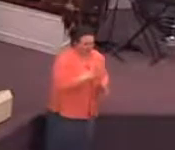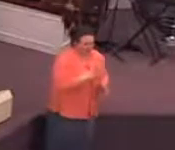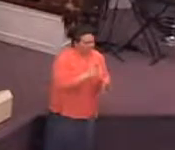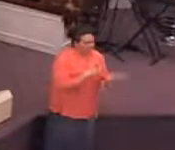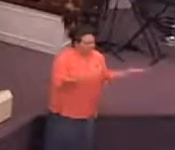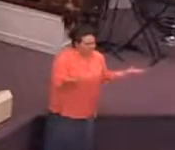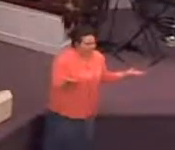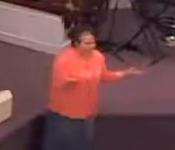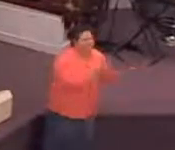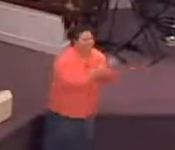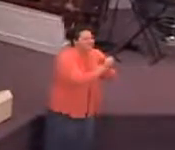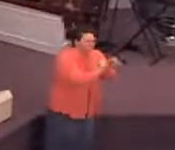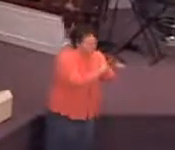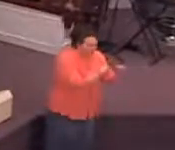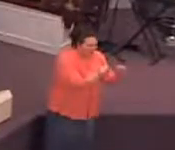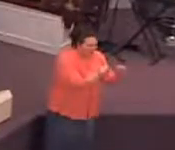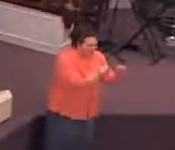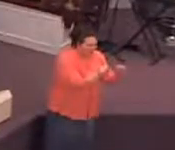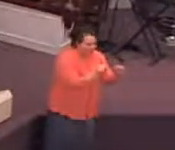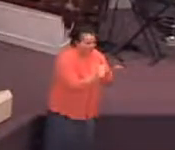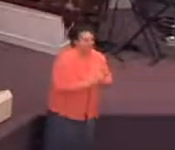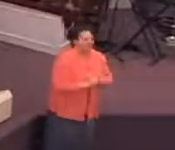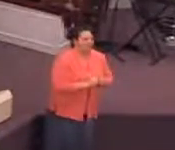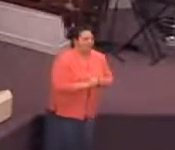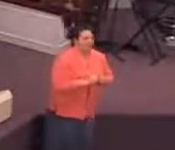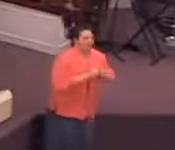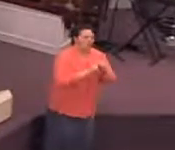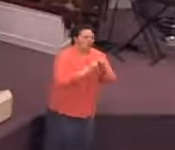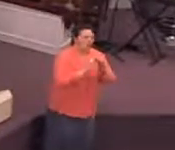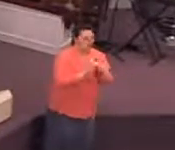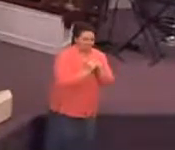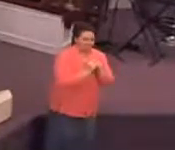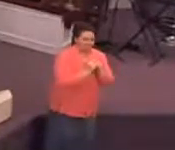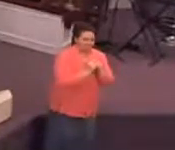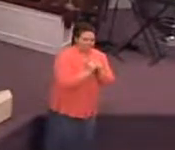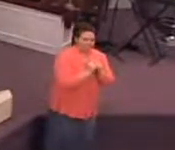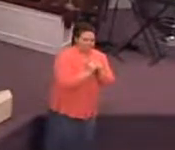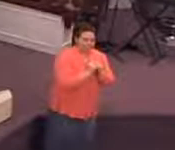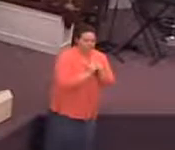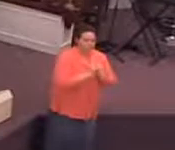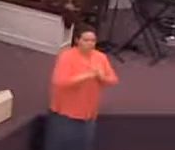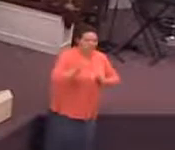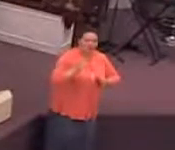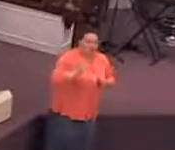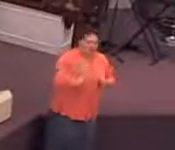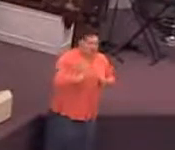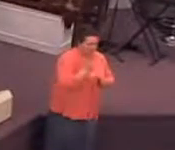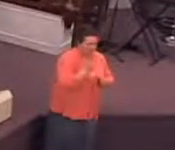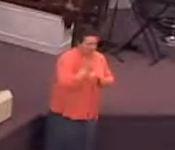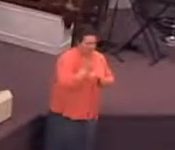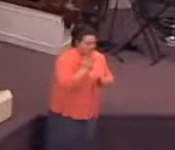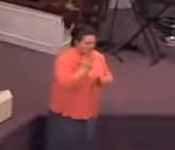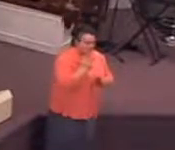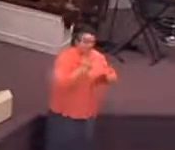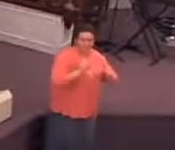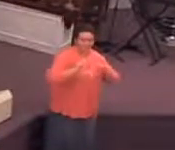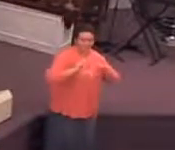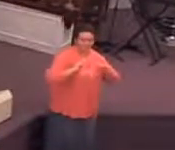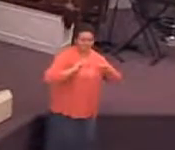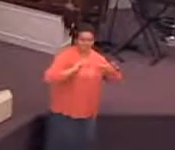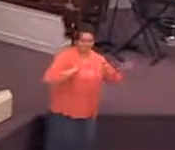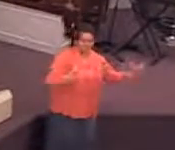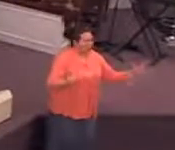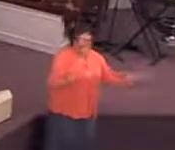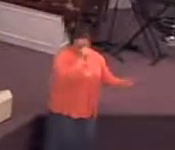Hallelujah. We have a mandate, amen, to reach out to the lost and to do all that we can to see men, women, and children